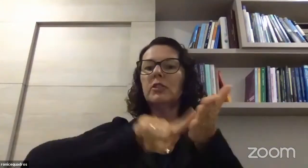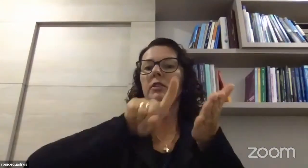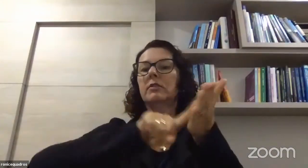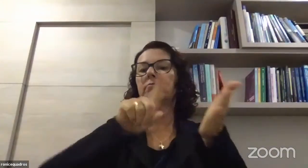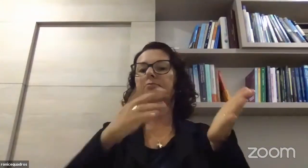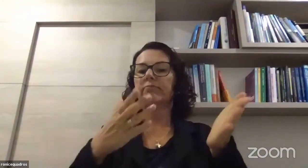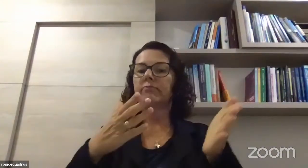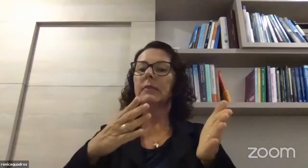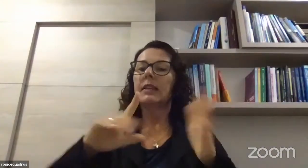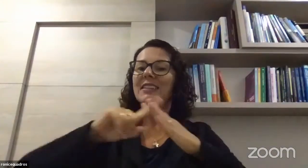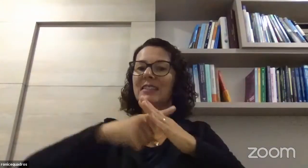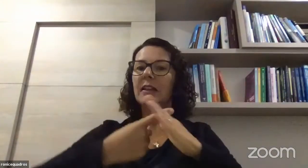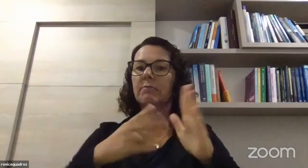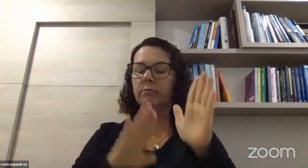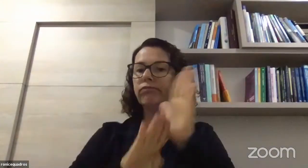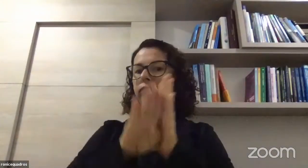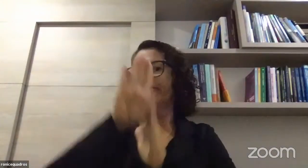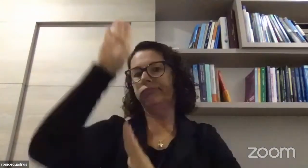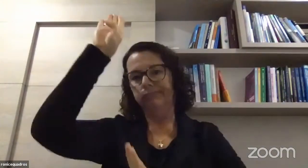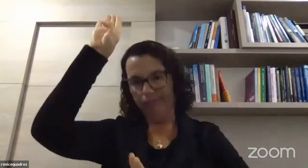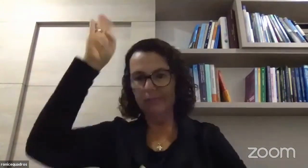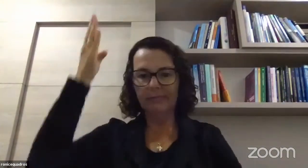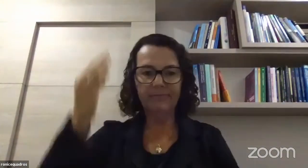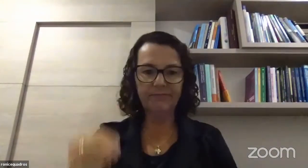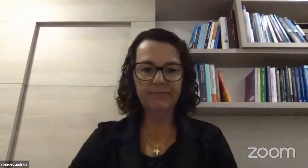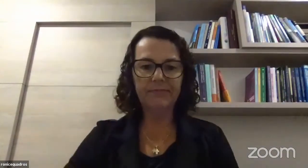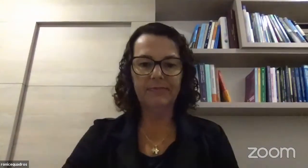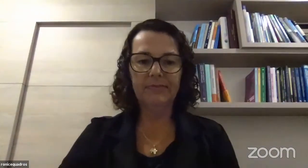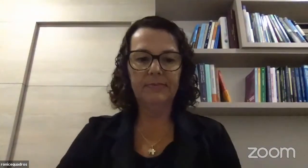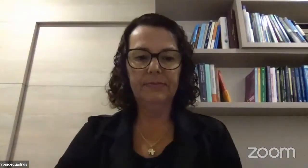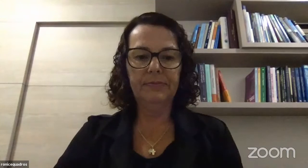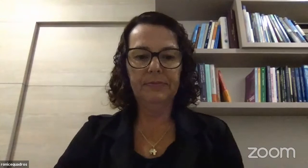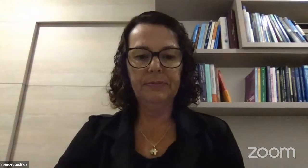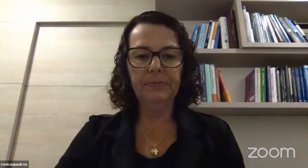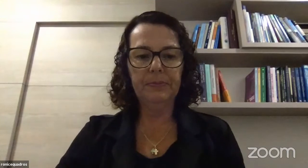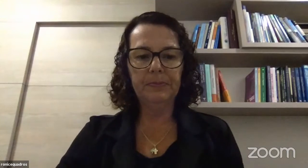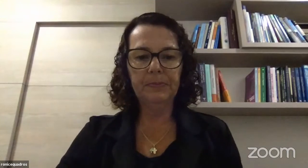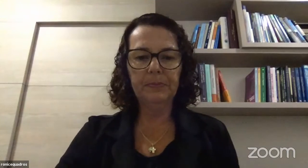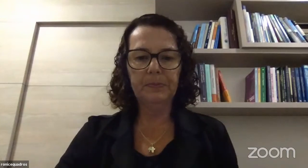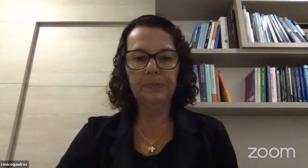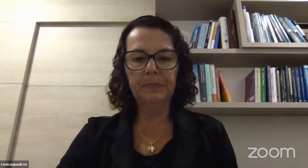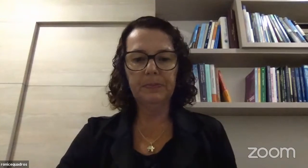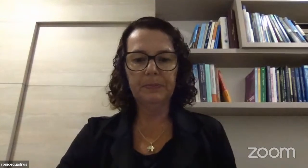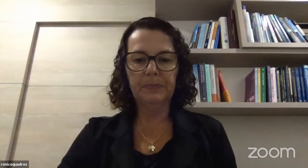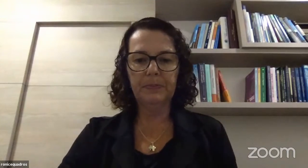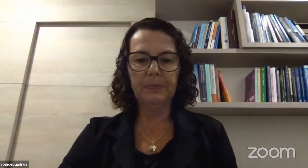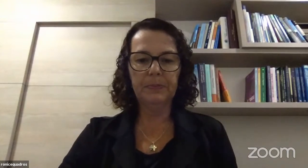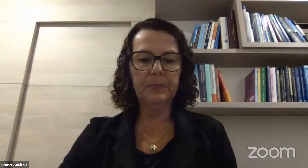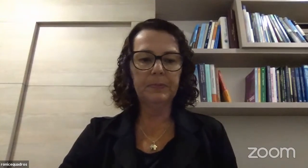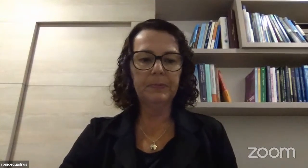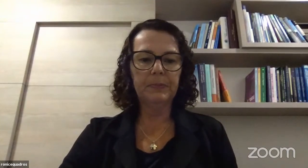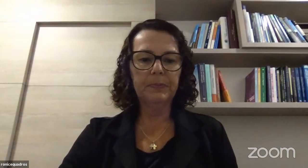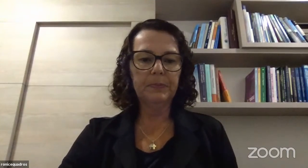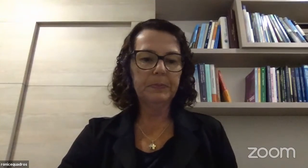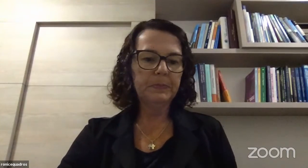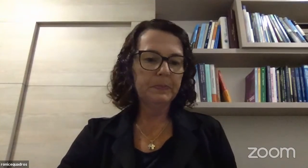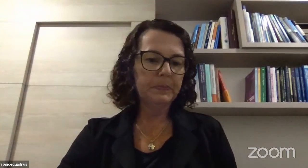with other researchers and developing and encouraging deaf